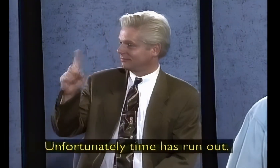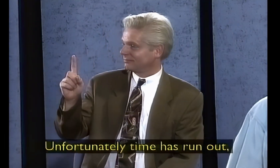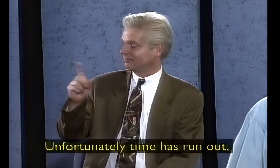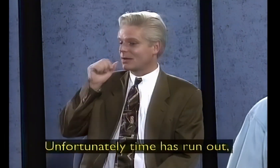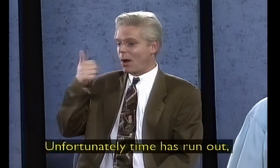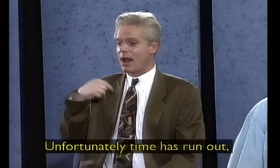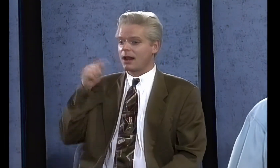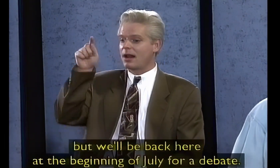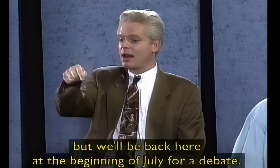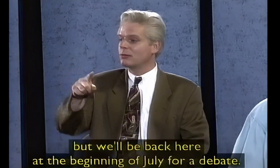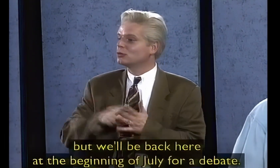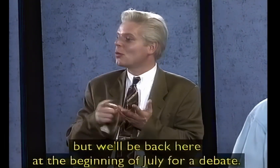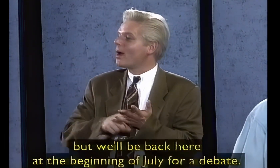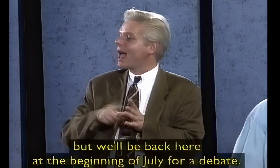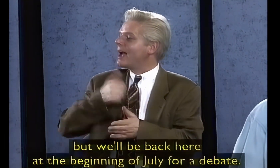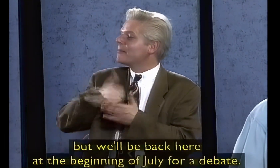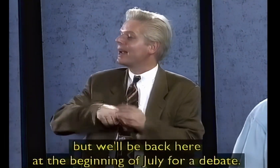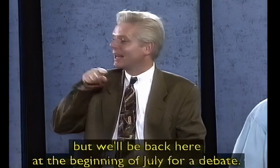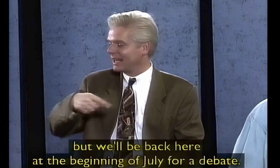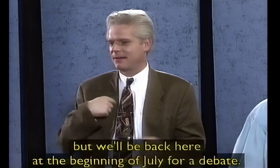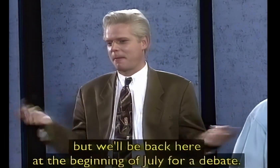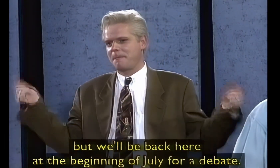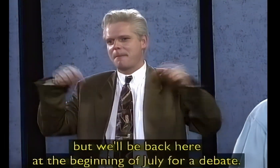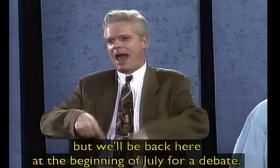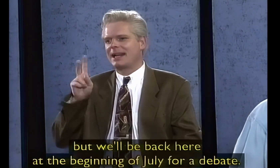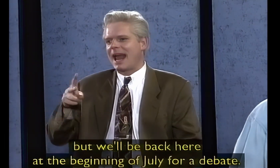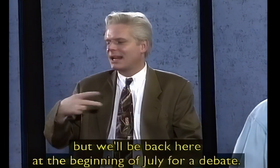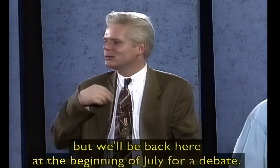run out, but we will be back at the beginning of July to Swansea Deaf